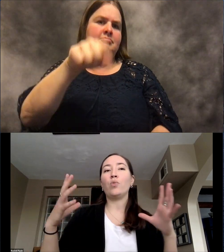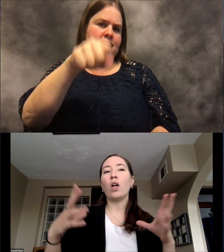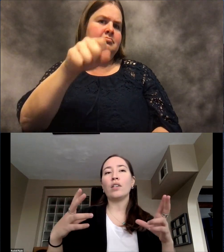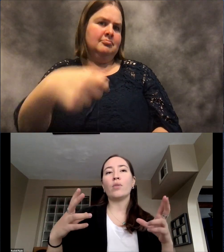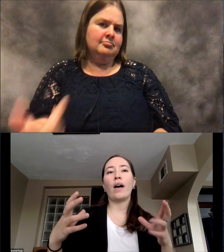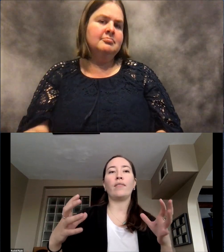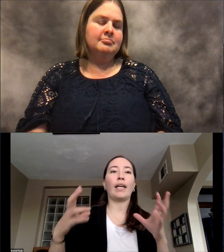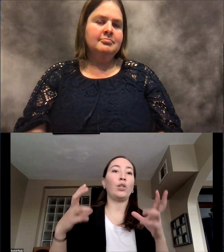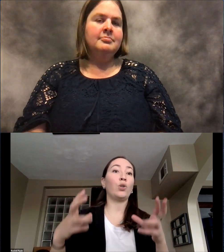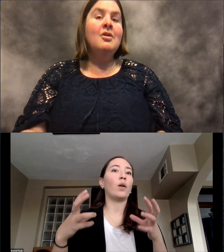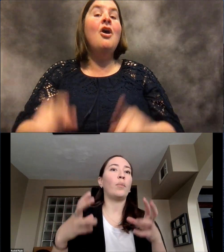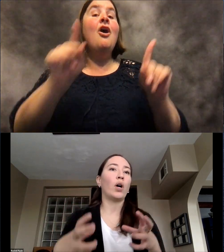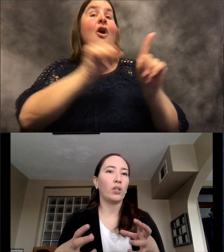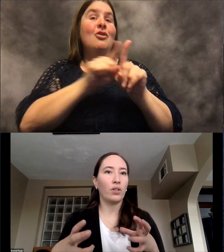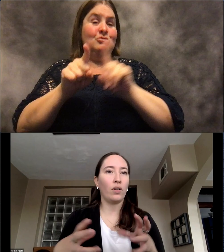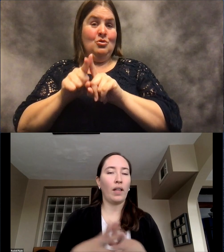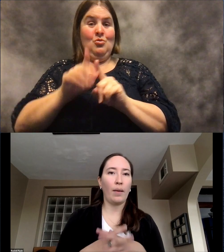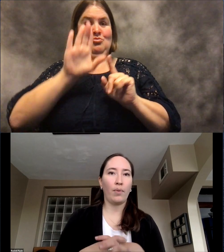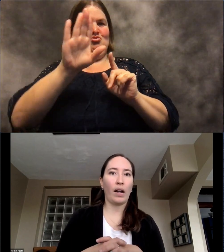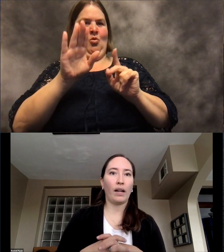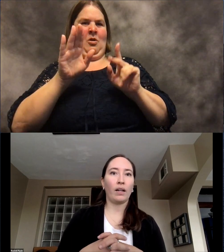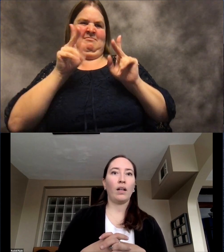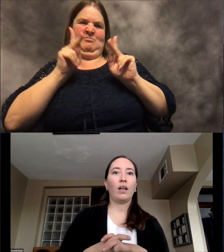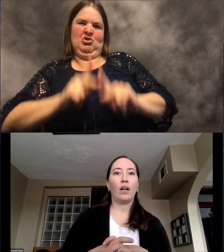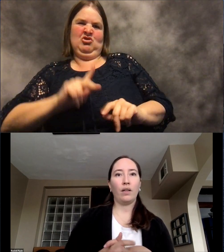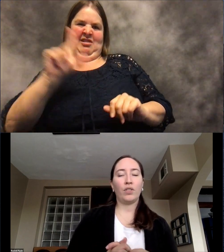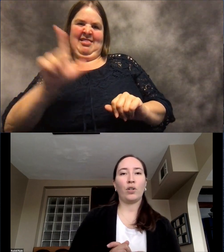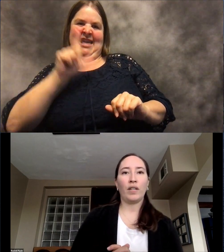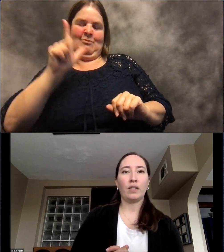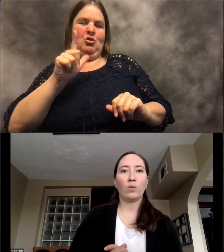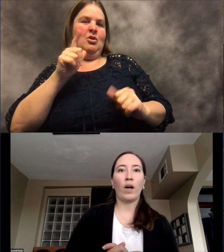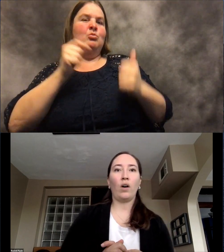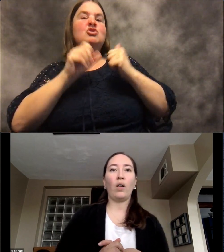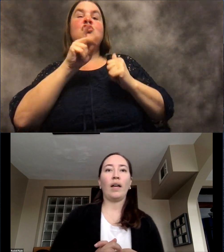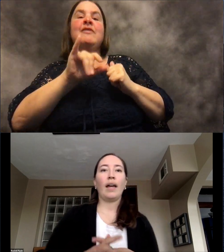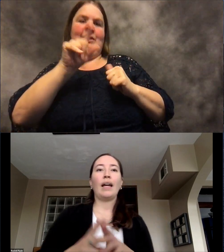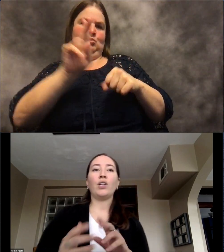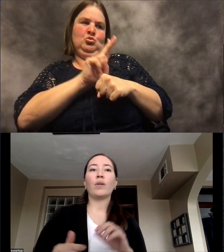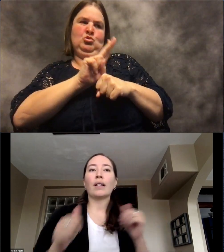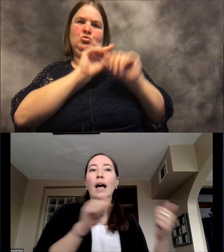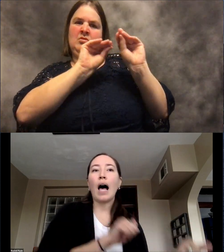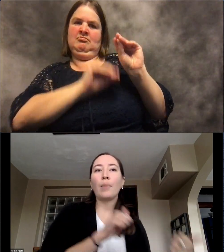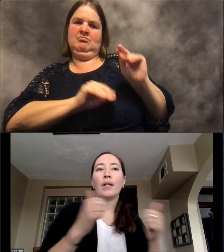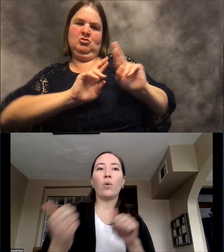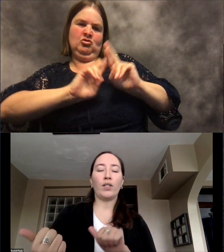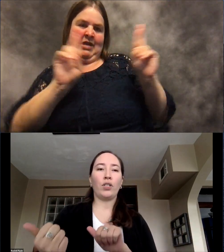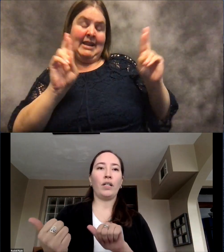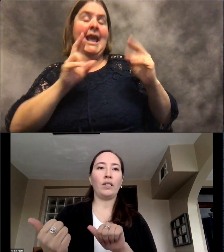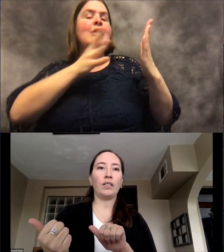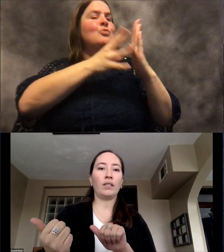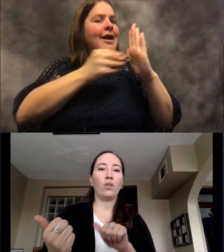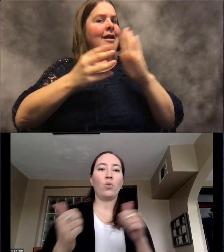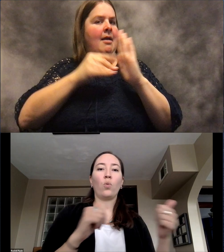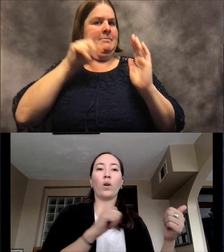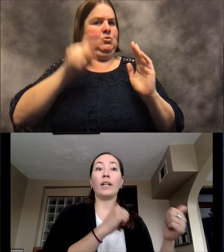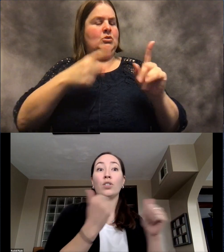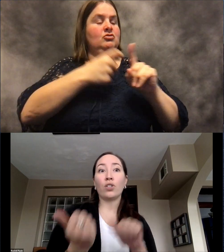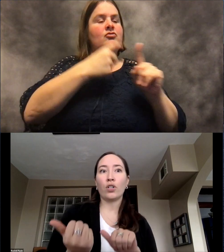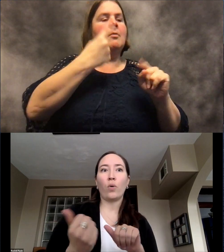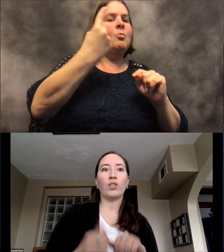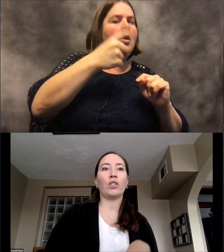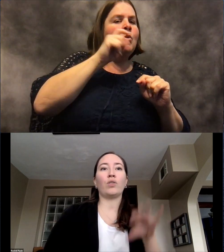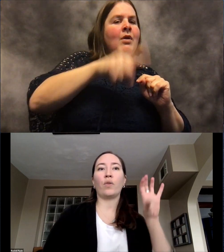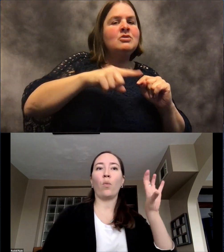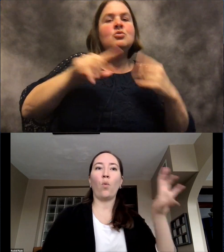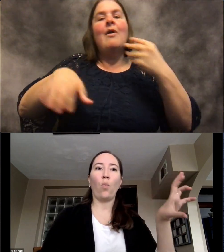And you will also have like your personal library of surveys as well. And you can copy questions or